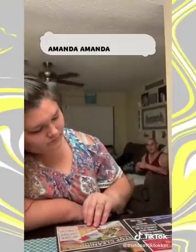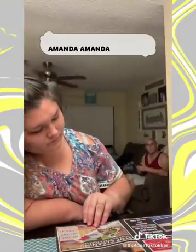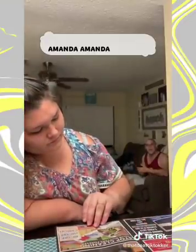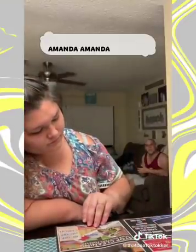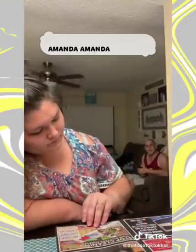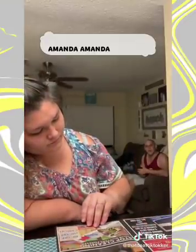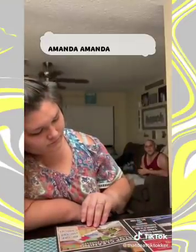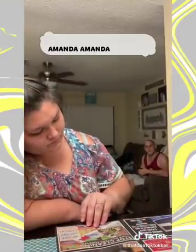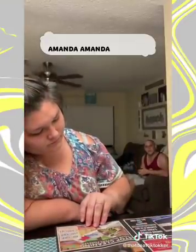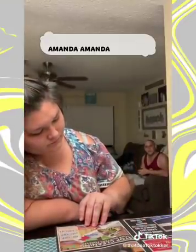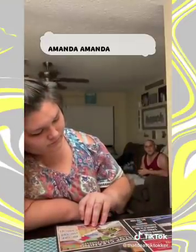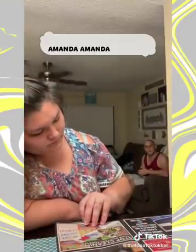Amanda.